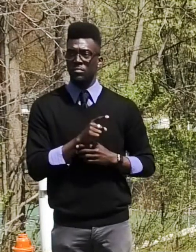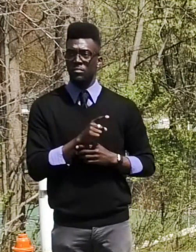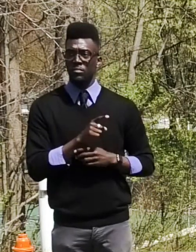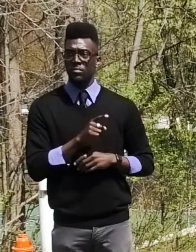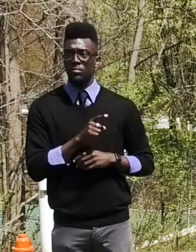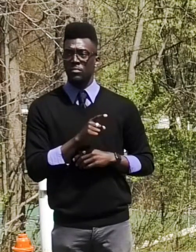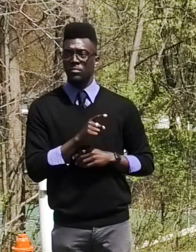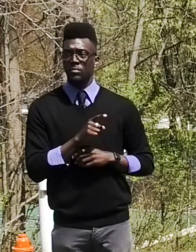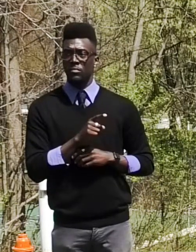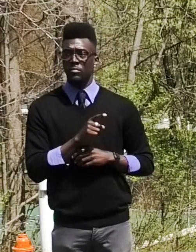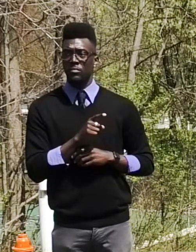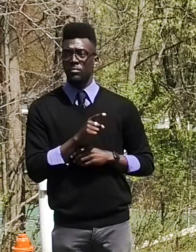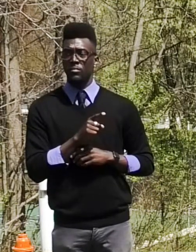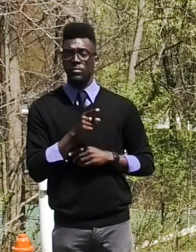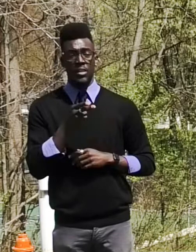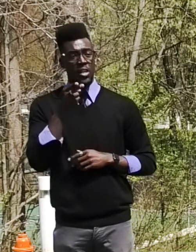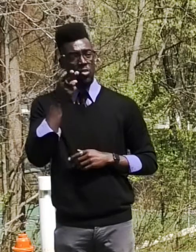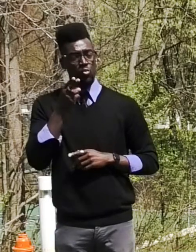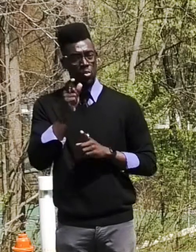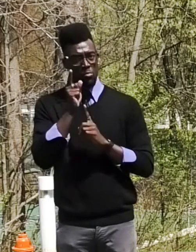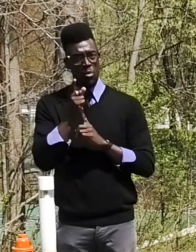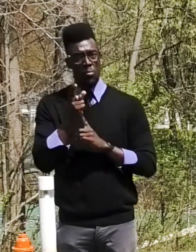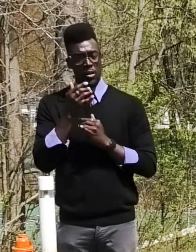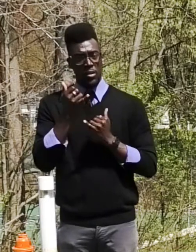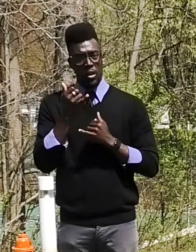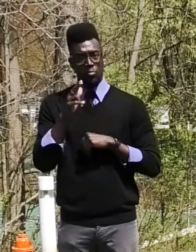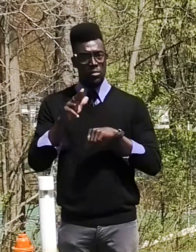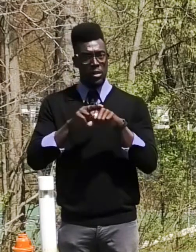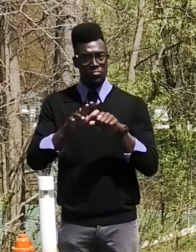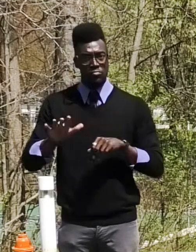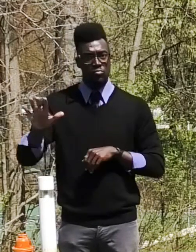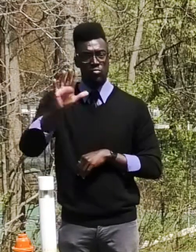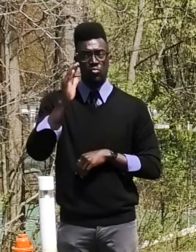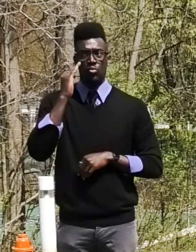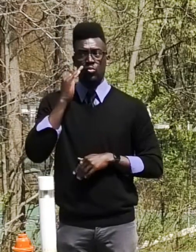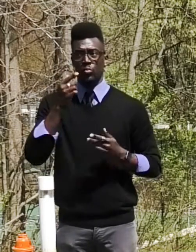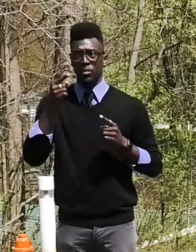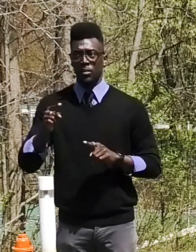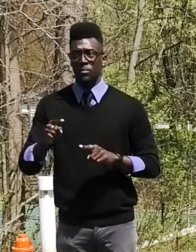obviously this is a historical moment, nationwide, with all that's going on.